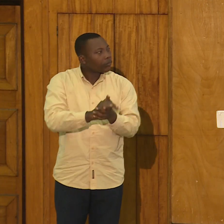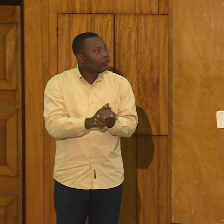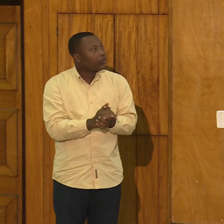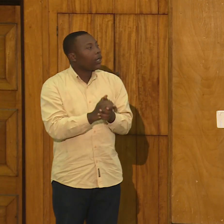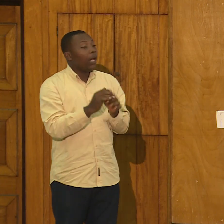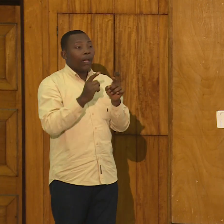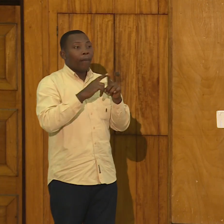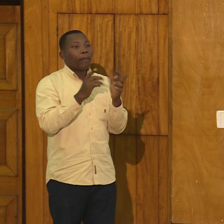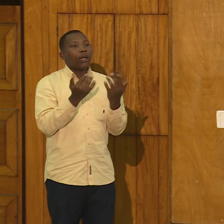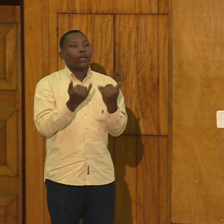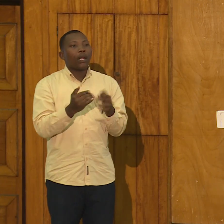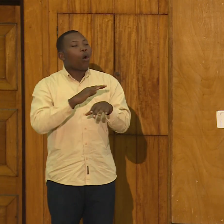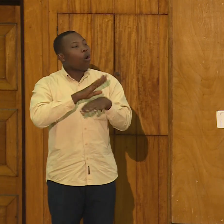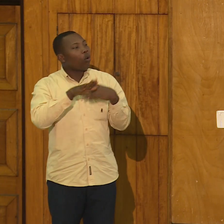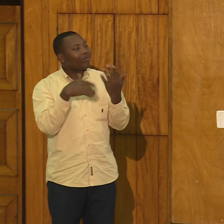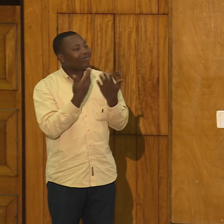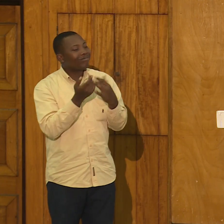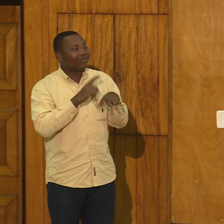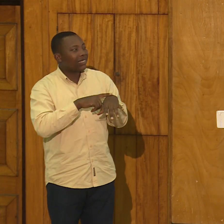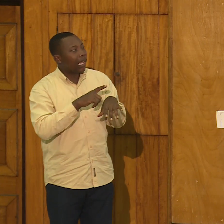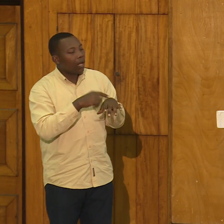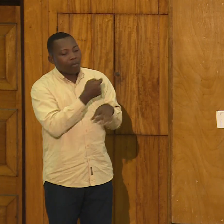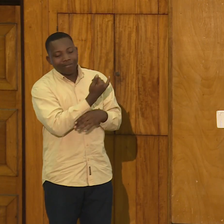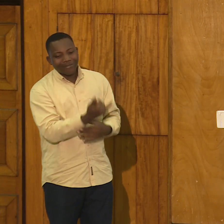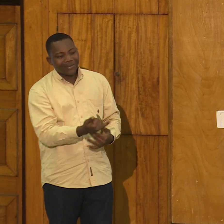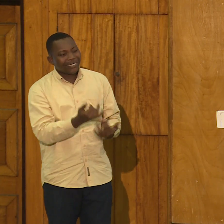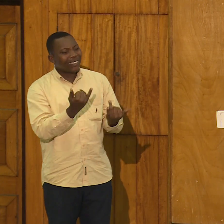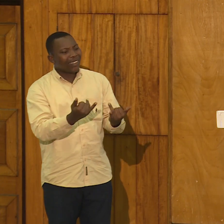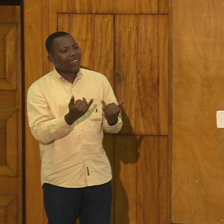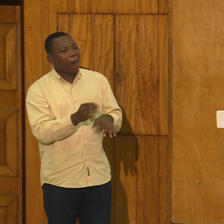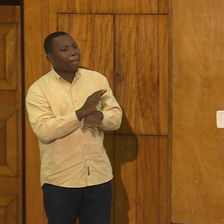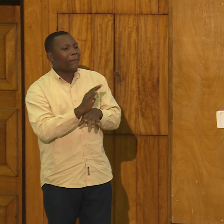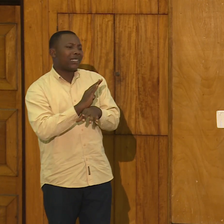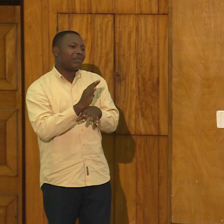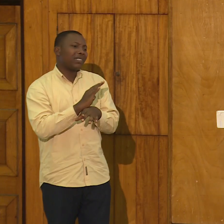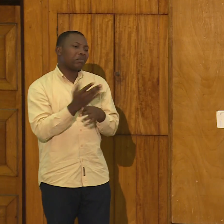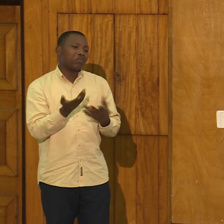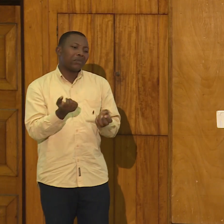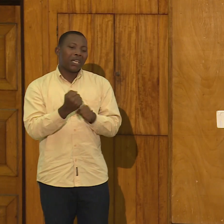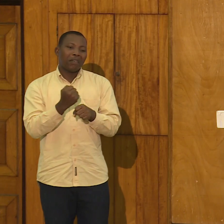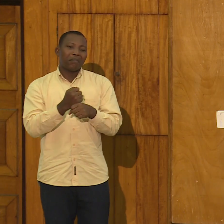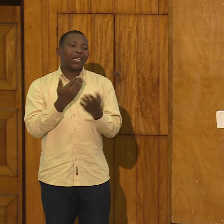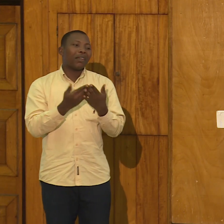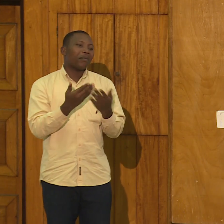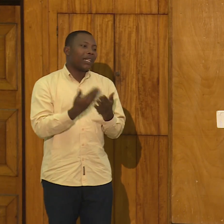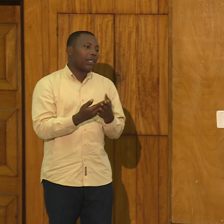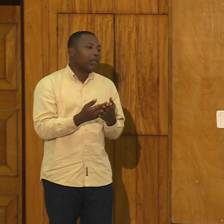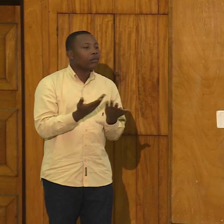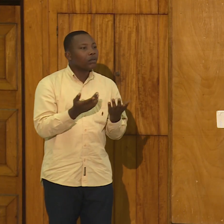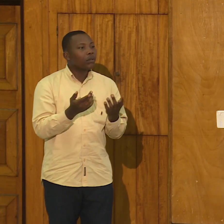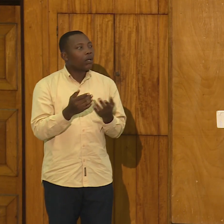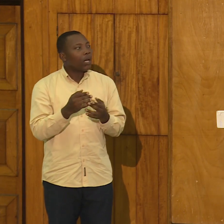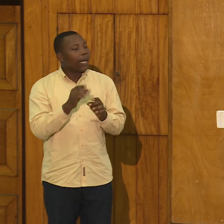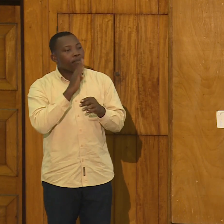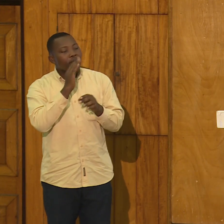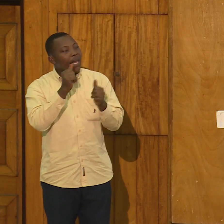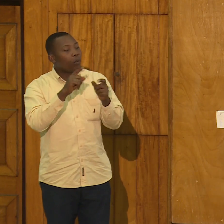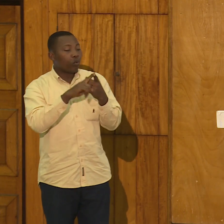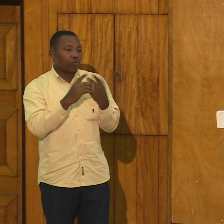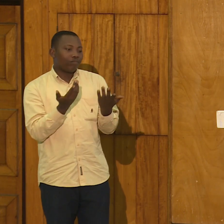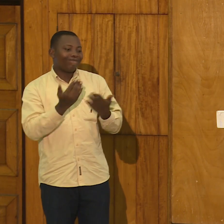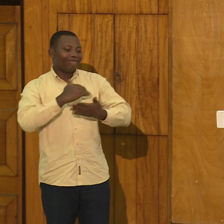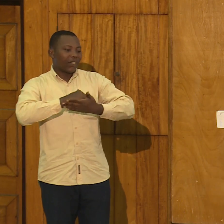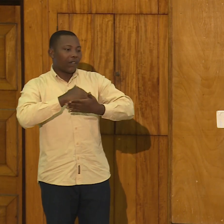have idle time. Now we are busy all the time, and we're also making money, and we can be able to